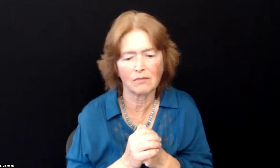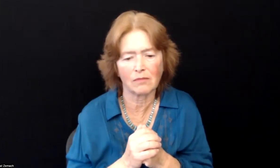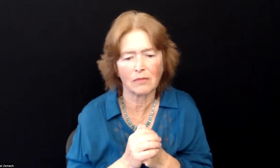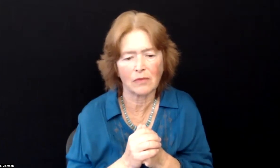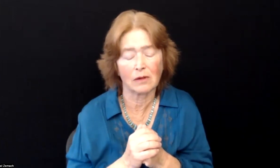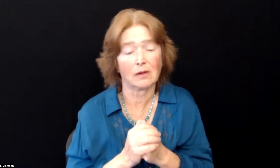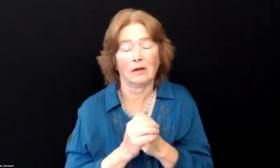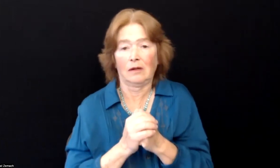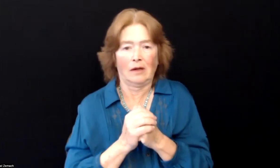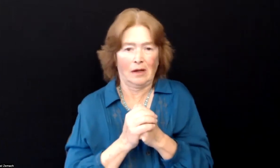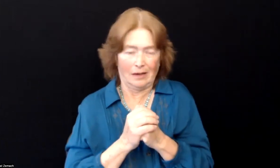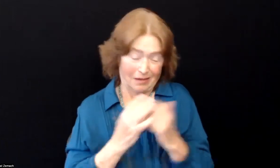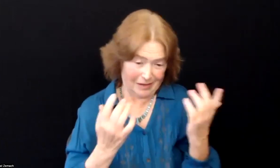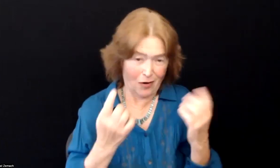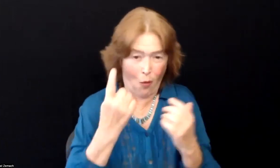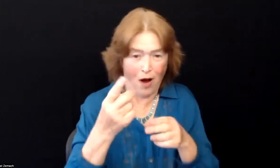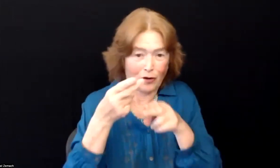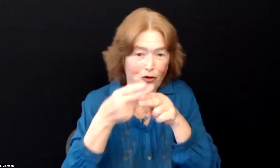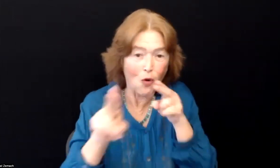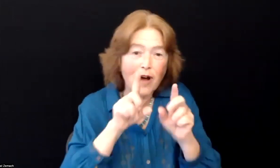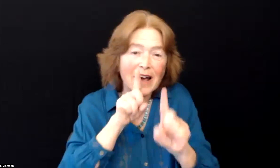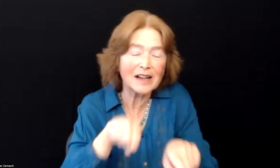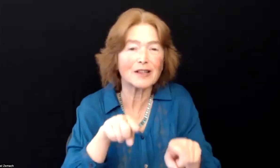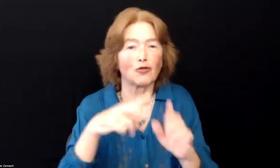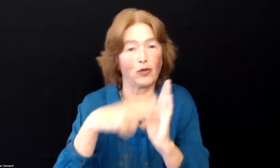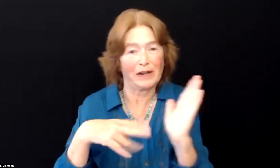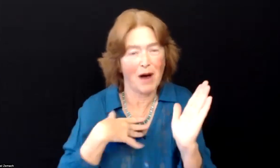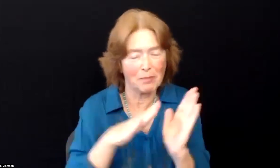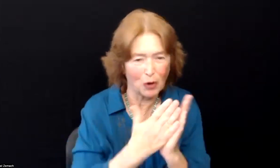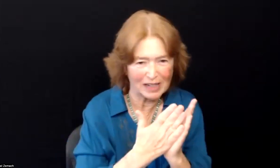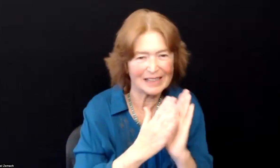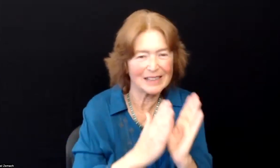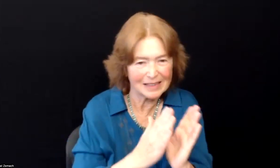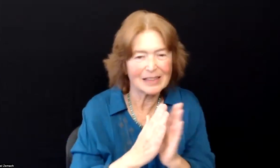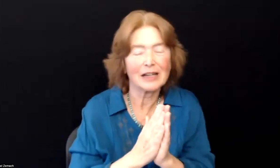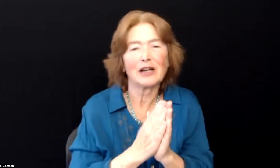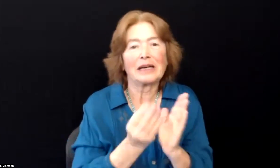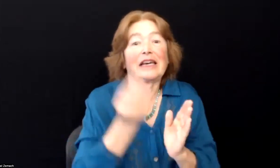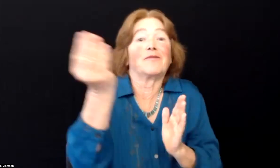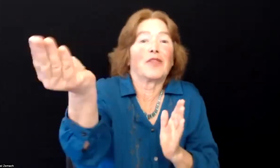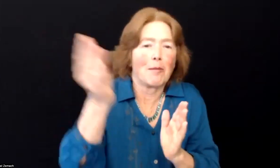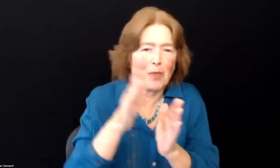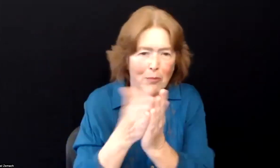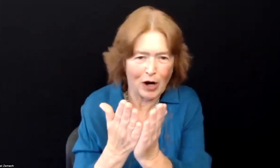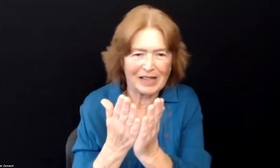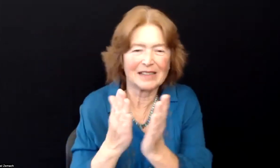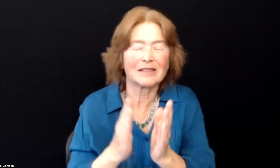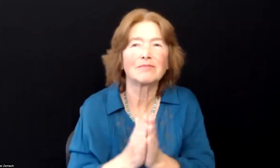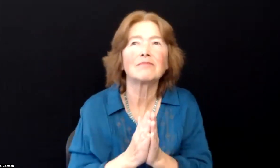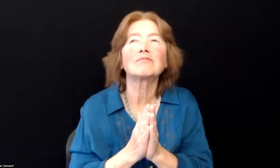Let's see. One brief answer is to, give the SELPA directors my book, have them